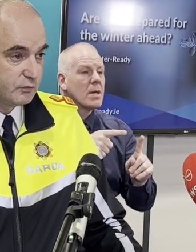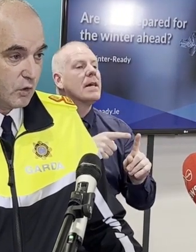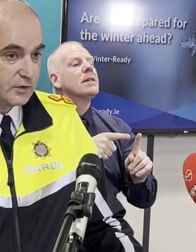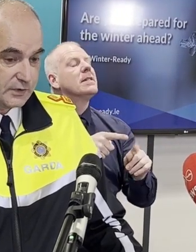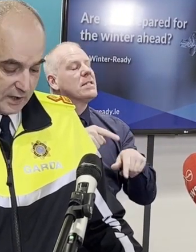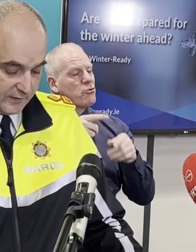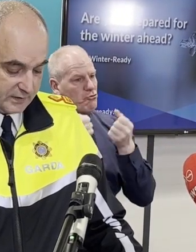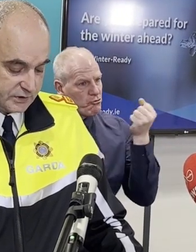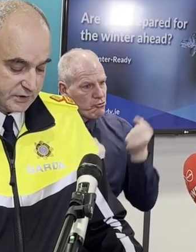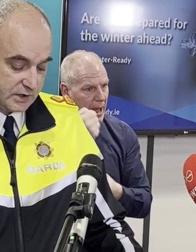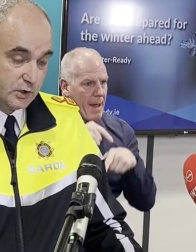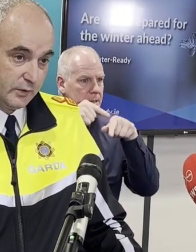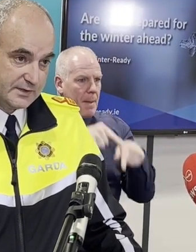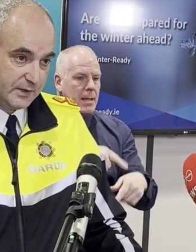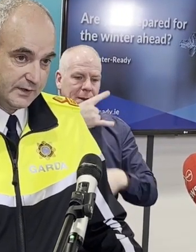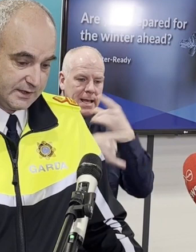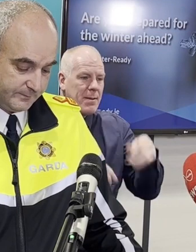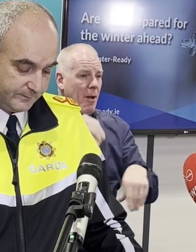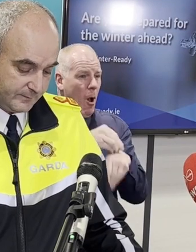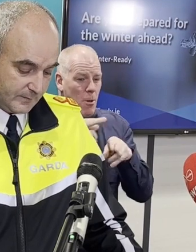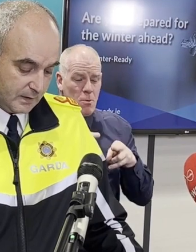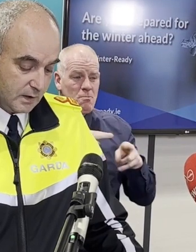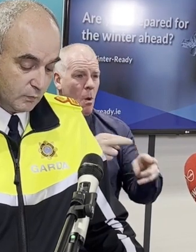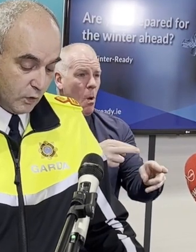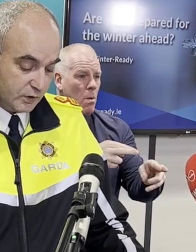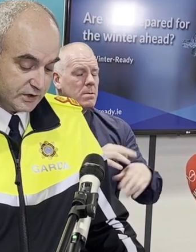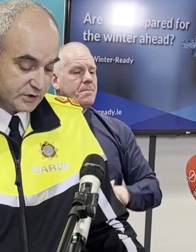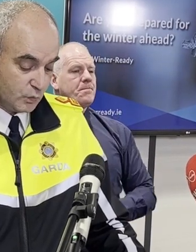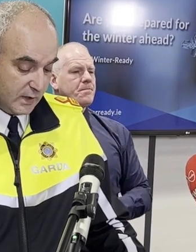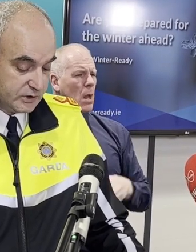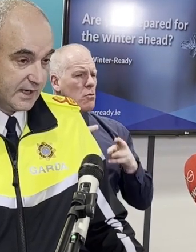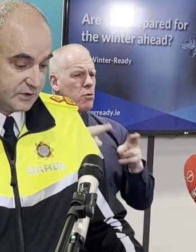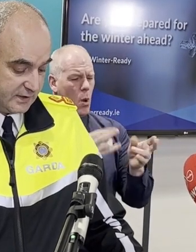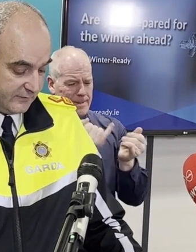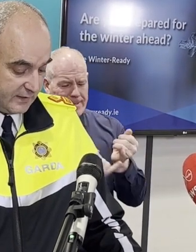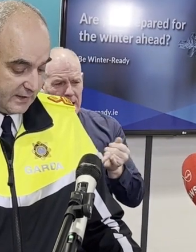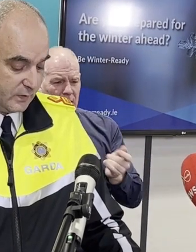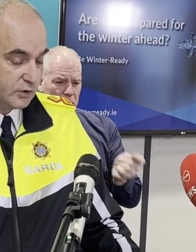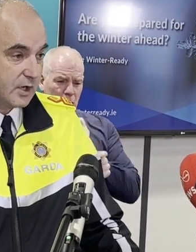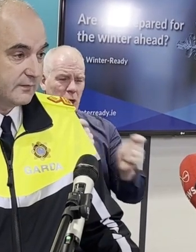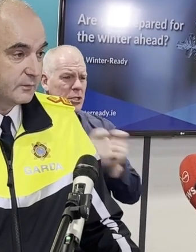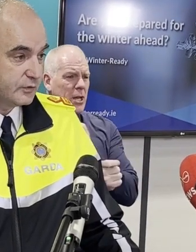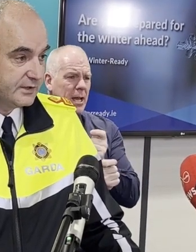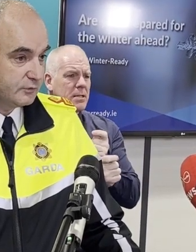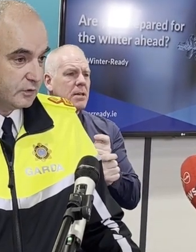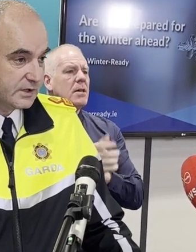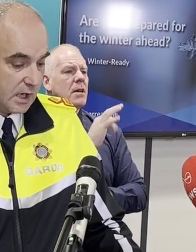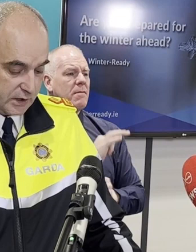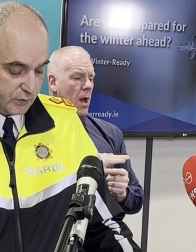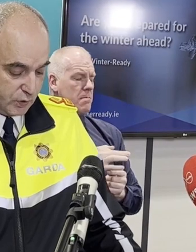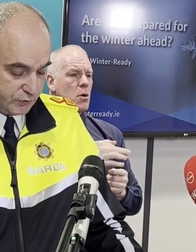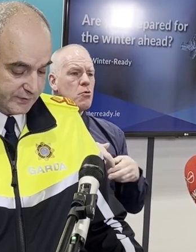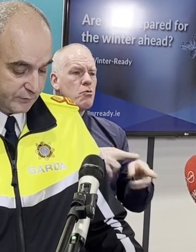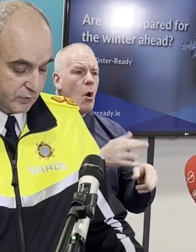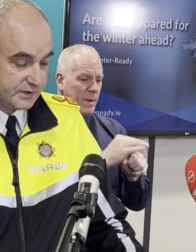drive to the road and traffic conditions you are experiencing. Road conditions will change significantly when you drive from treated roads